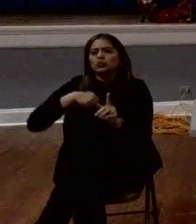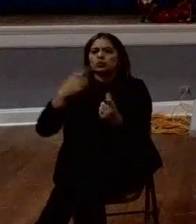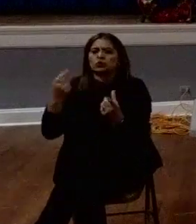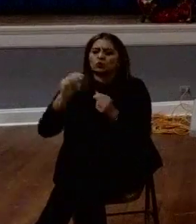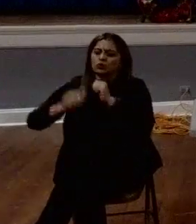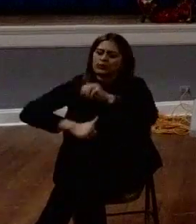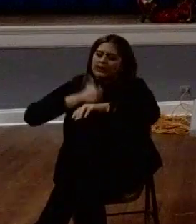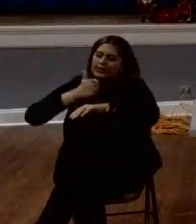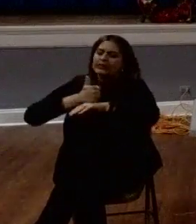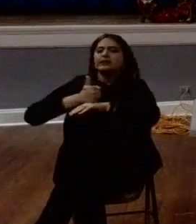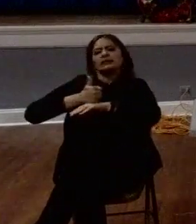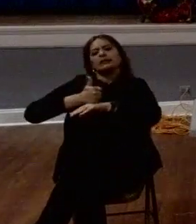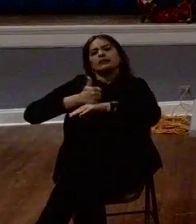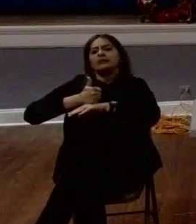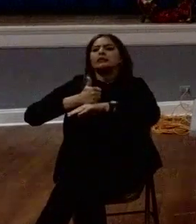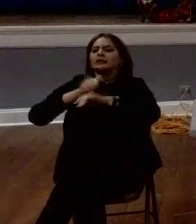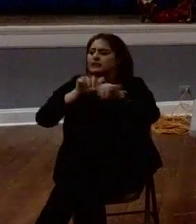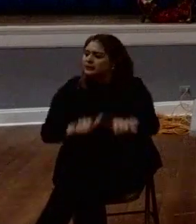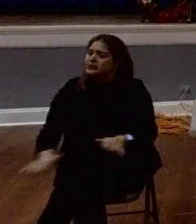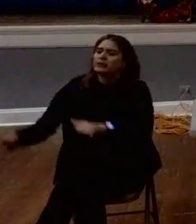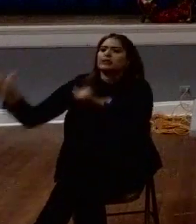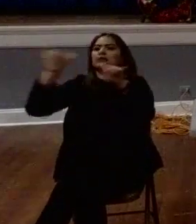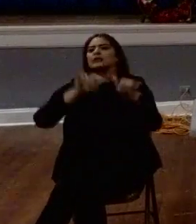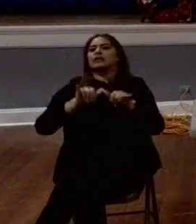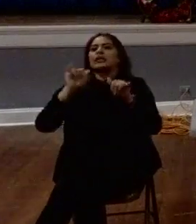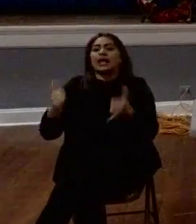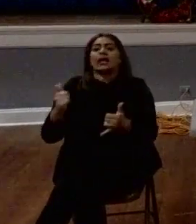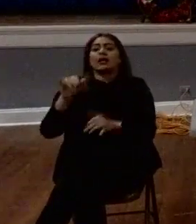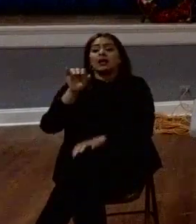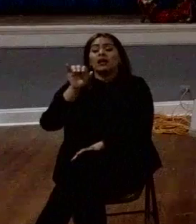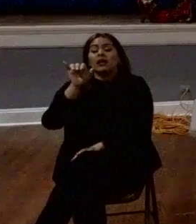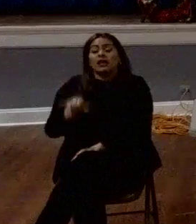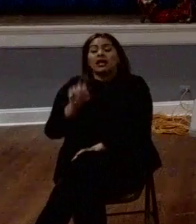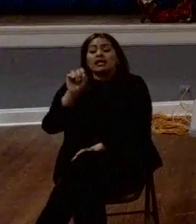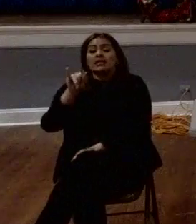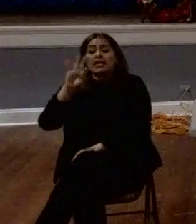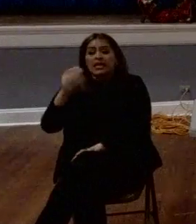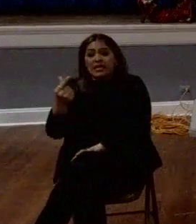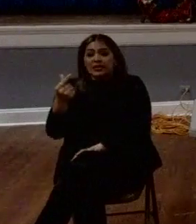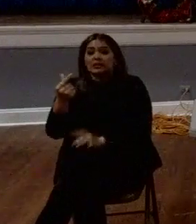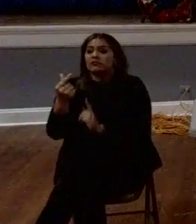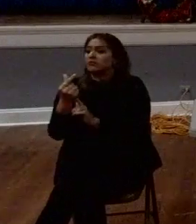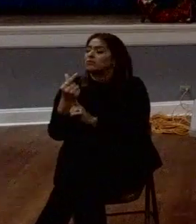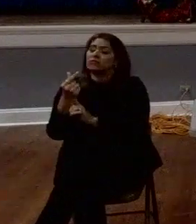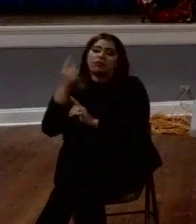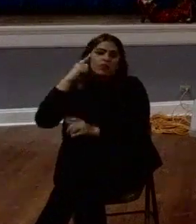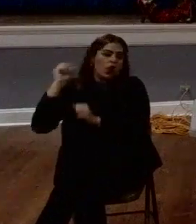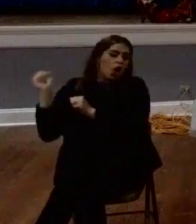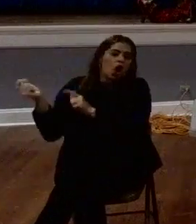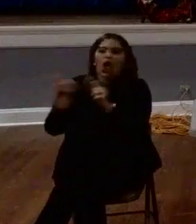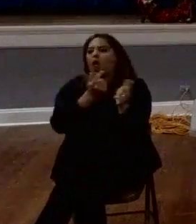set the standard that skating is for everyone, and it needs to be inclusive.